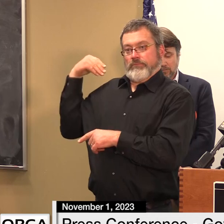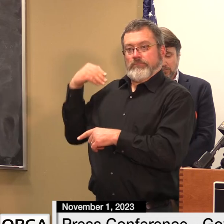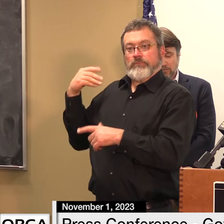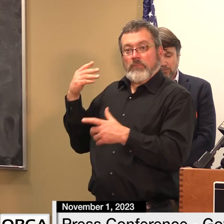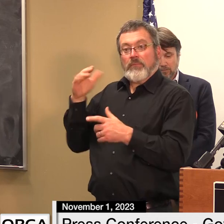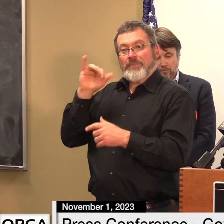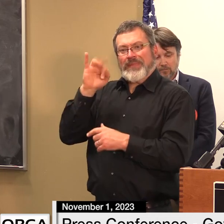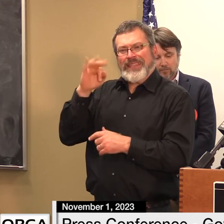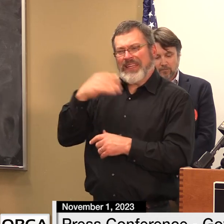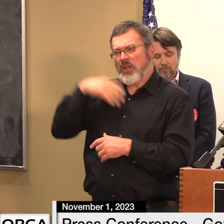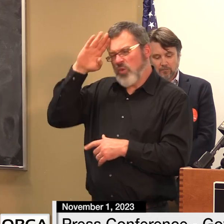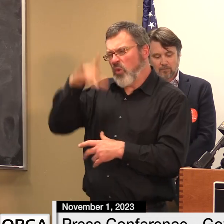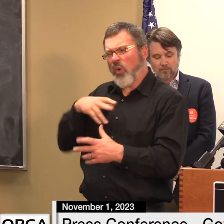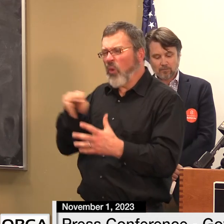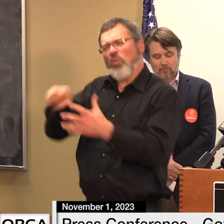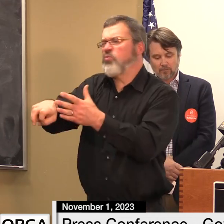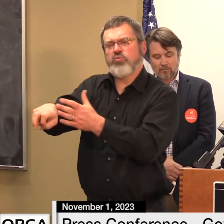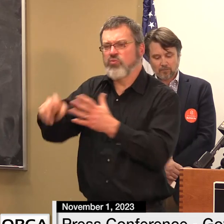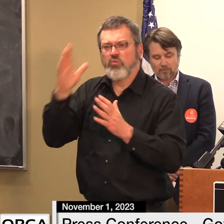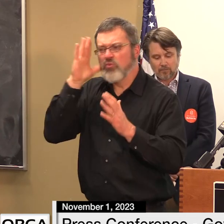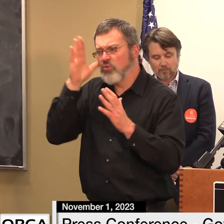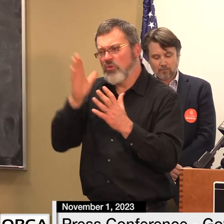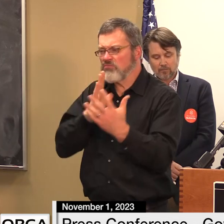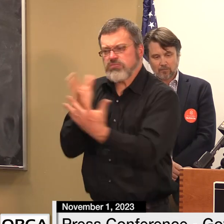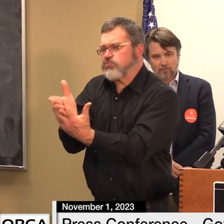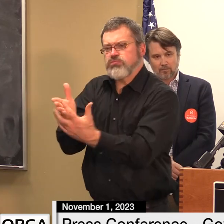sooner. But I didn't know.